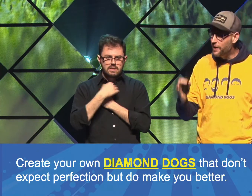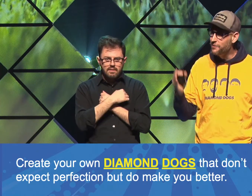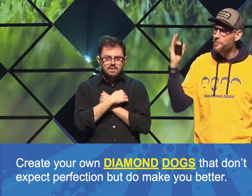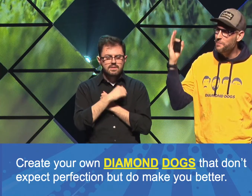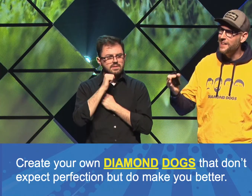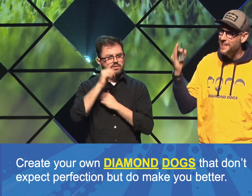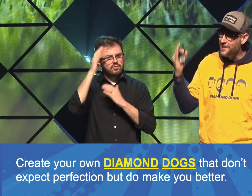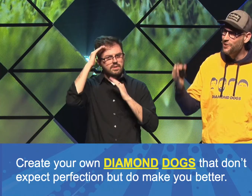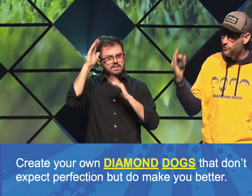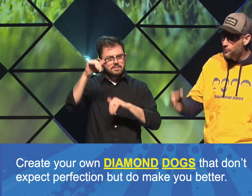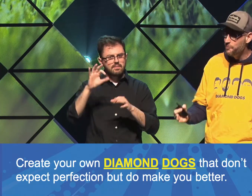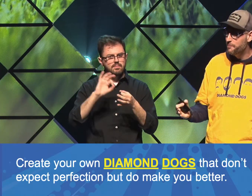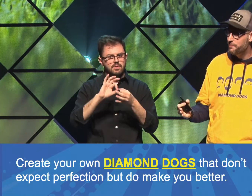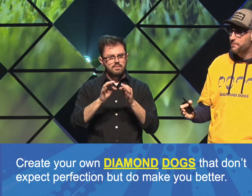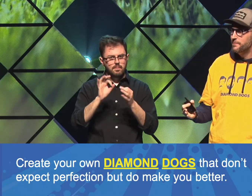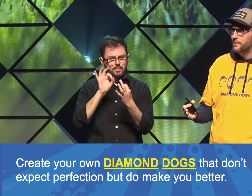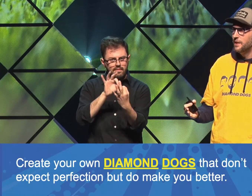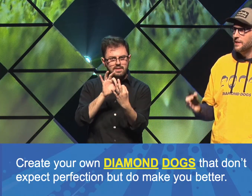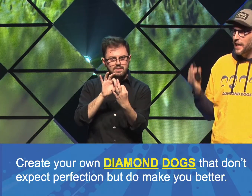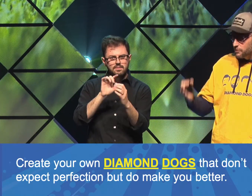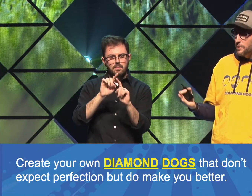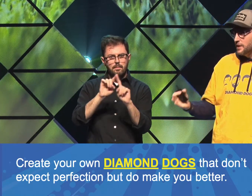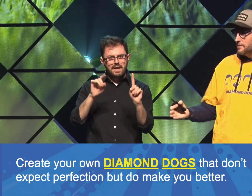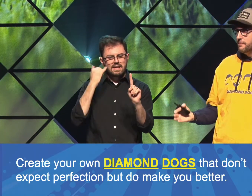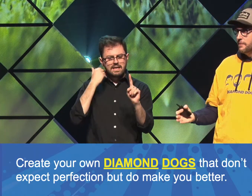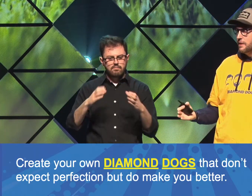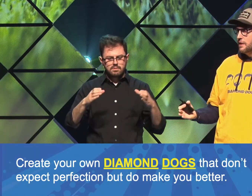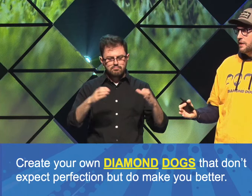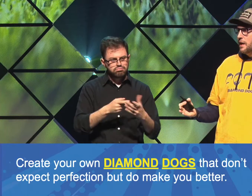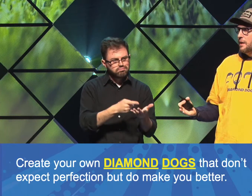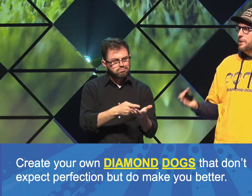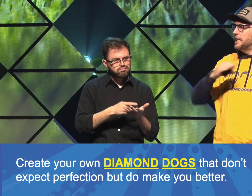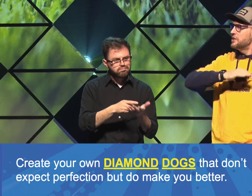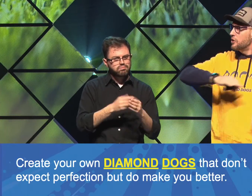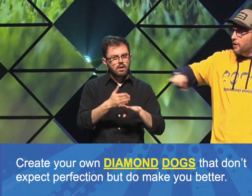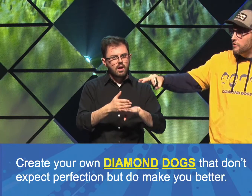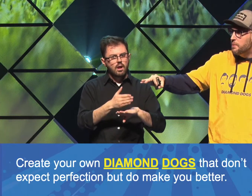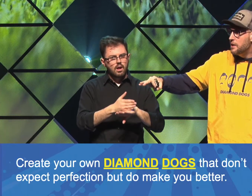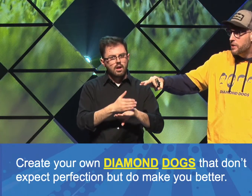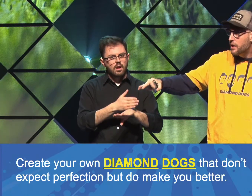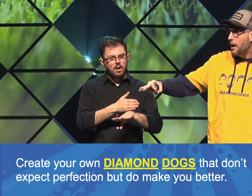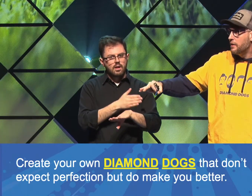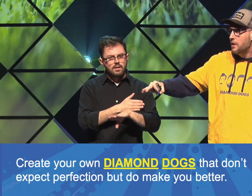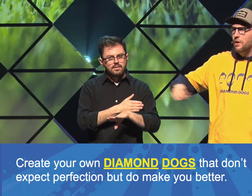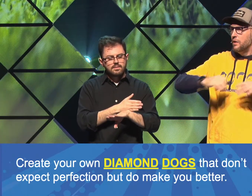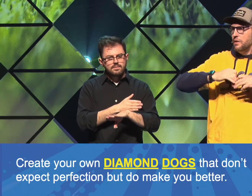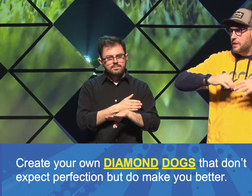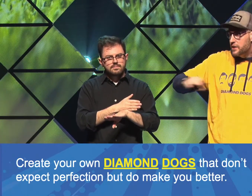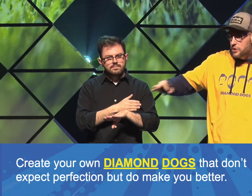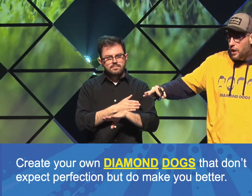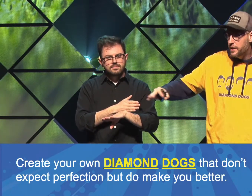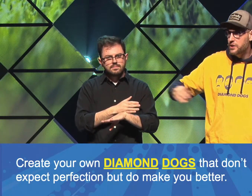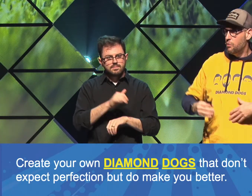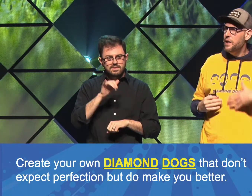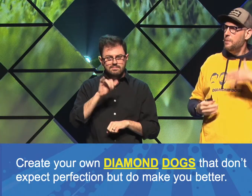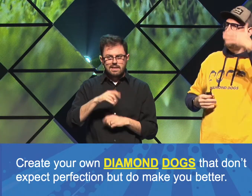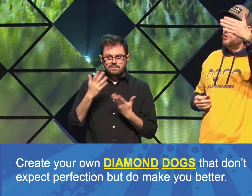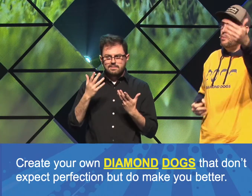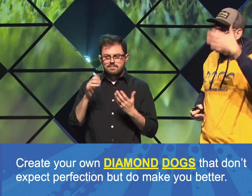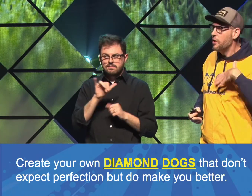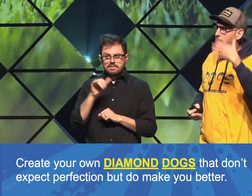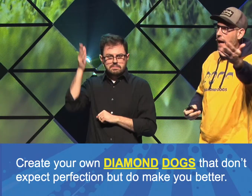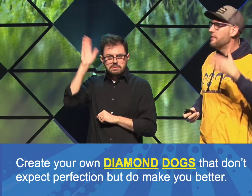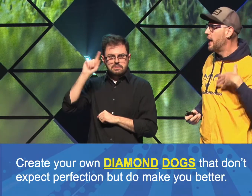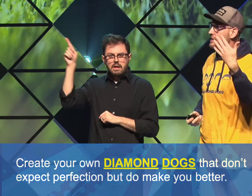us better for being in the room. That's what we need. Because that's the ground of being with God. That's who God is. So we need